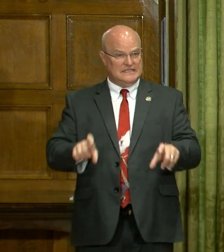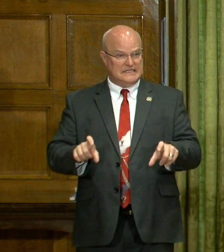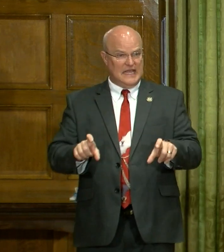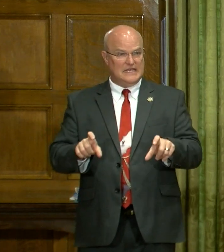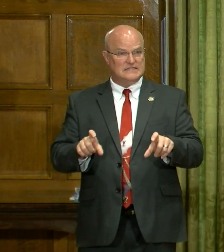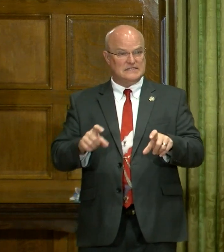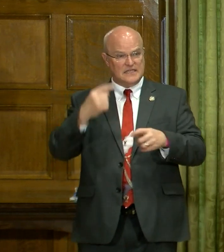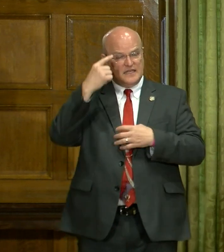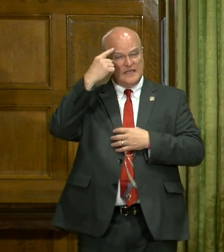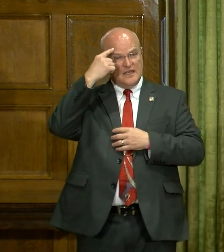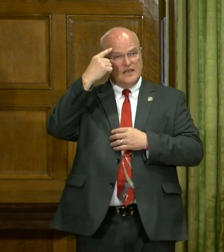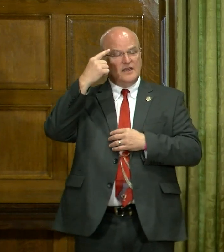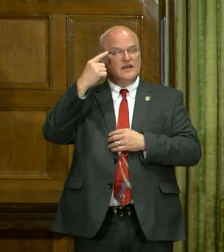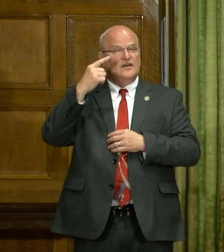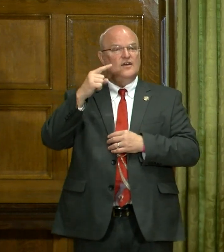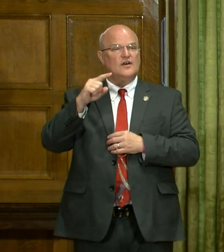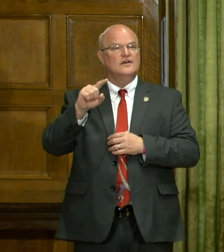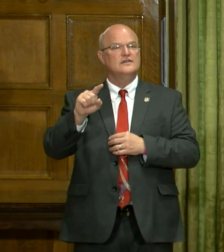testing for